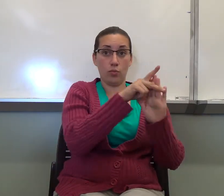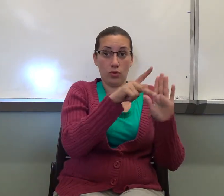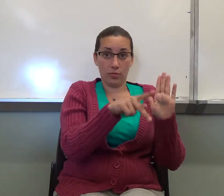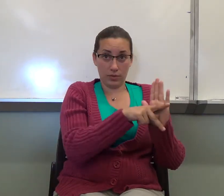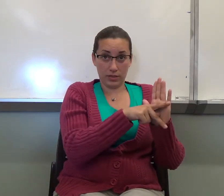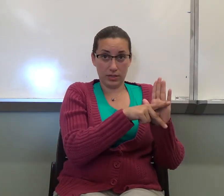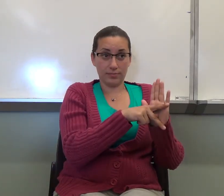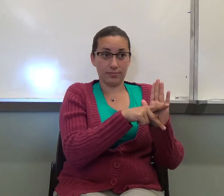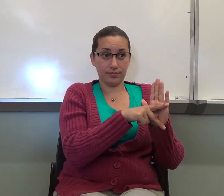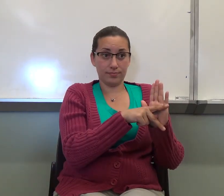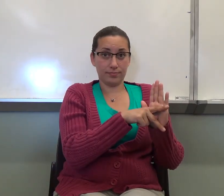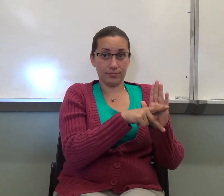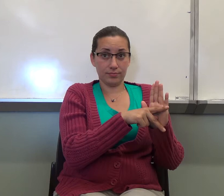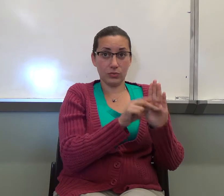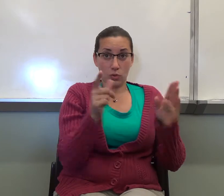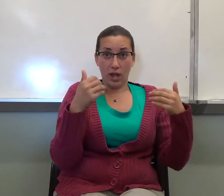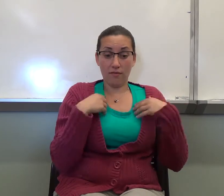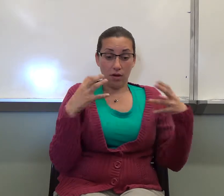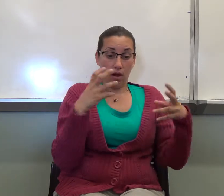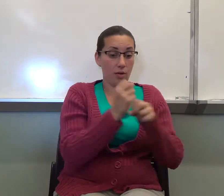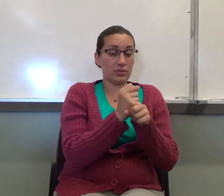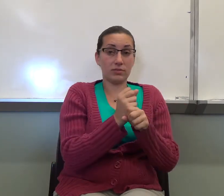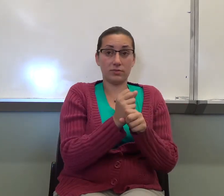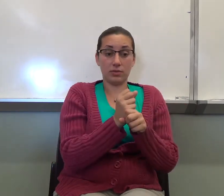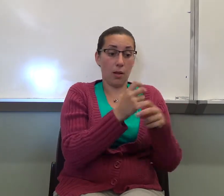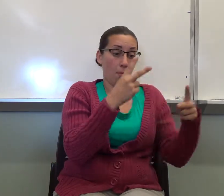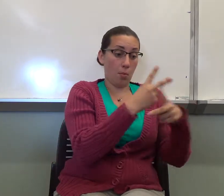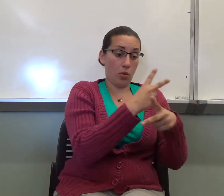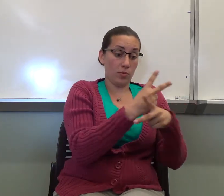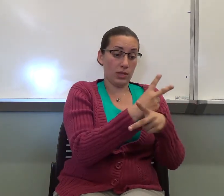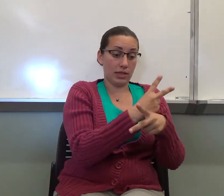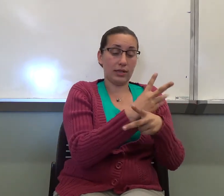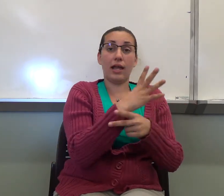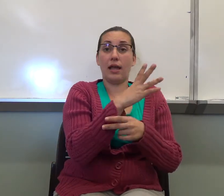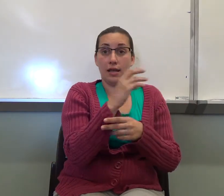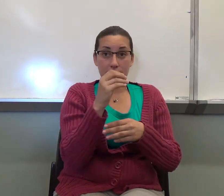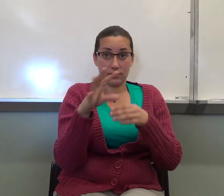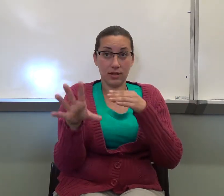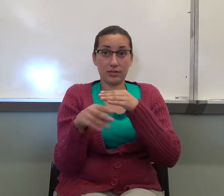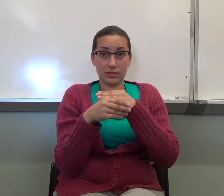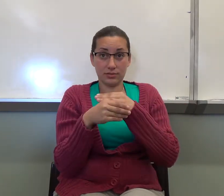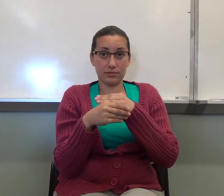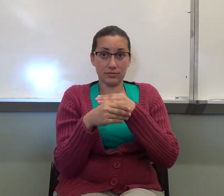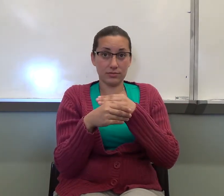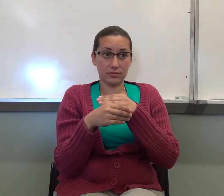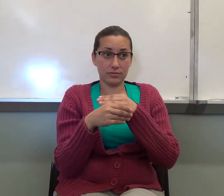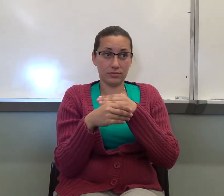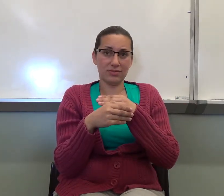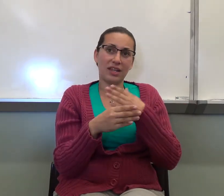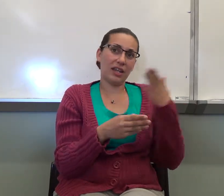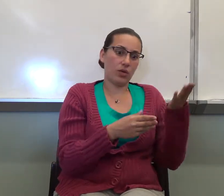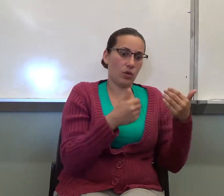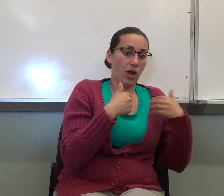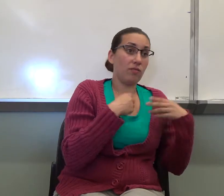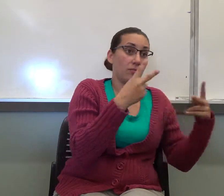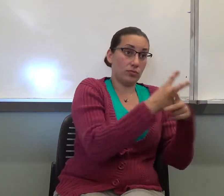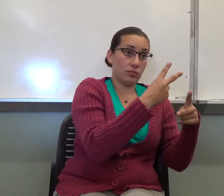when you're doing a combination of multiplication and addition, which is what it is, Here you've got addition, there's multiplication. Here you've